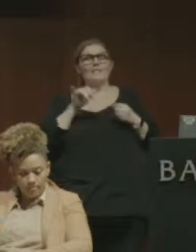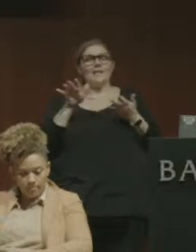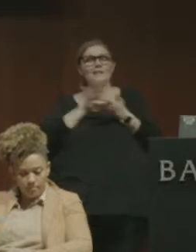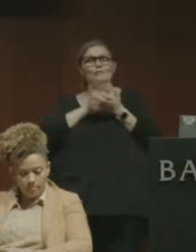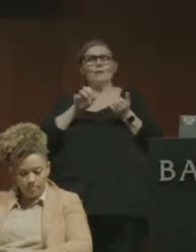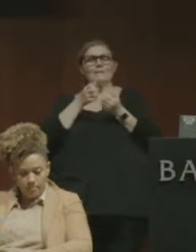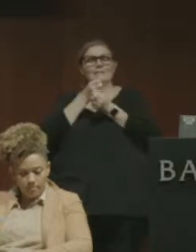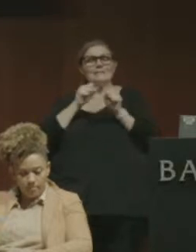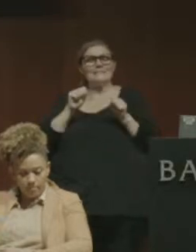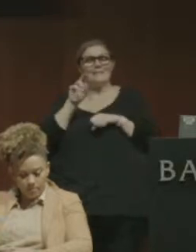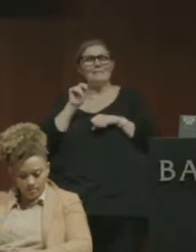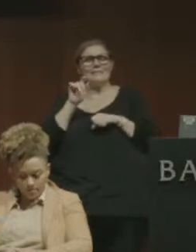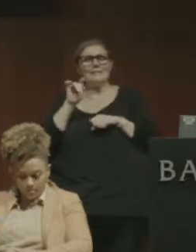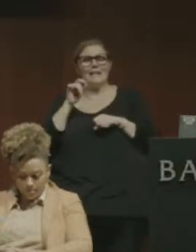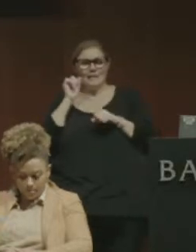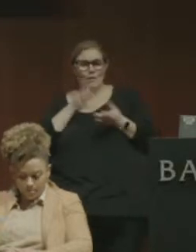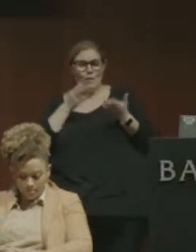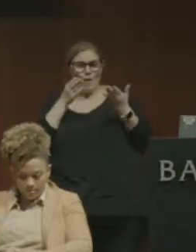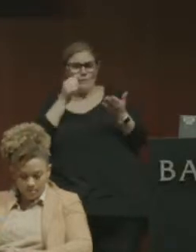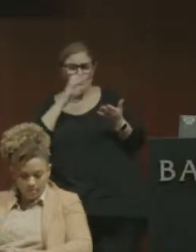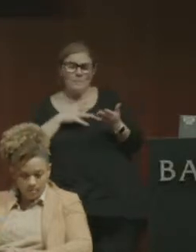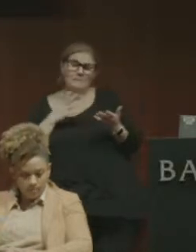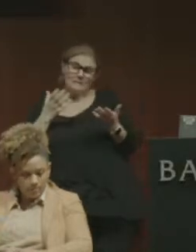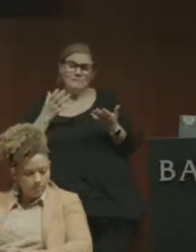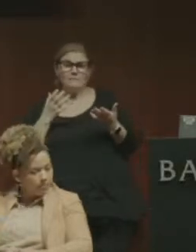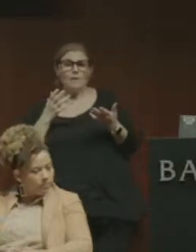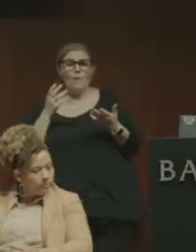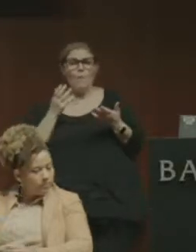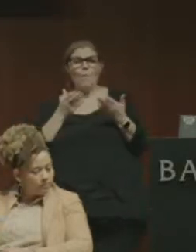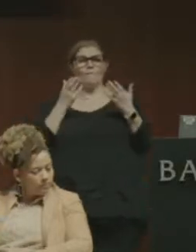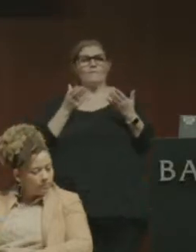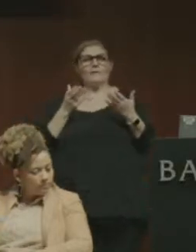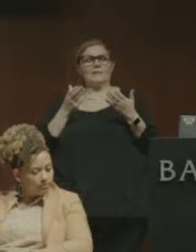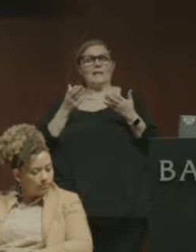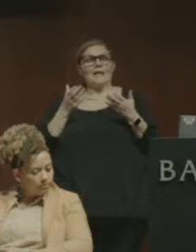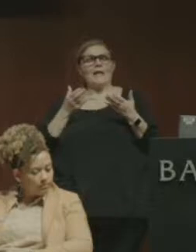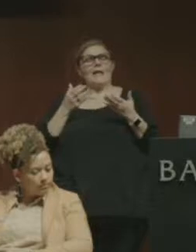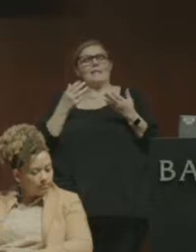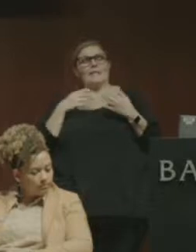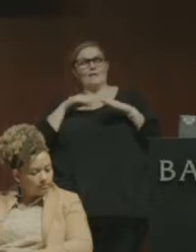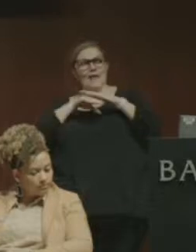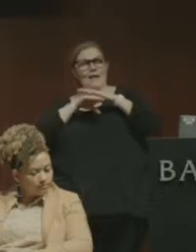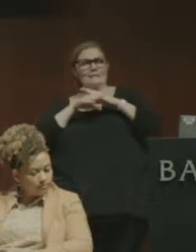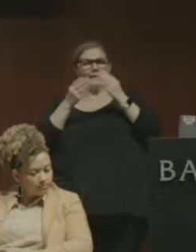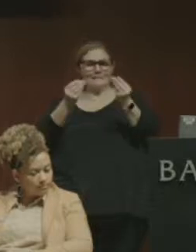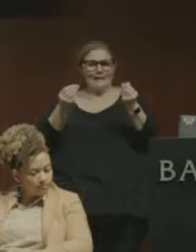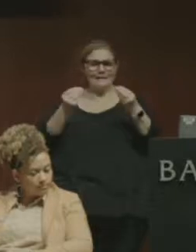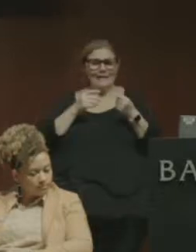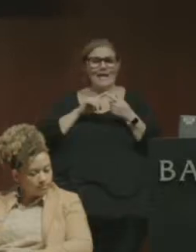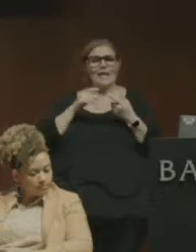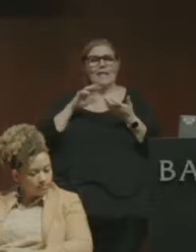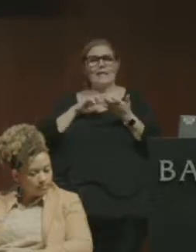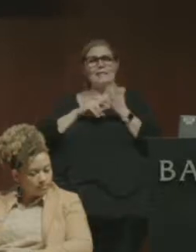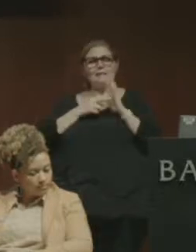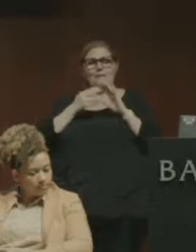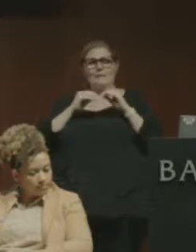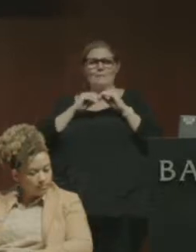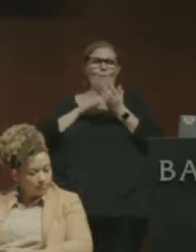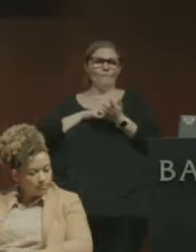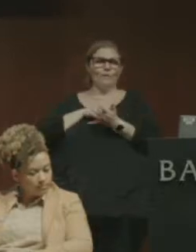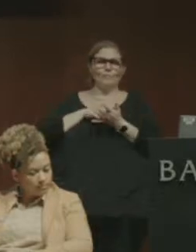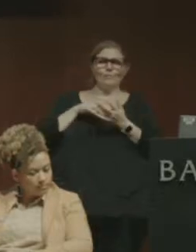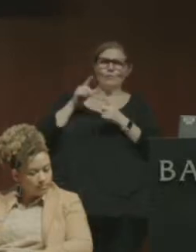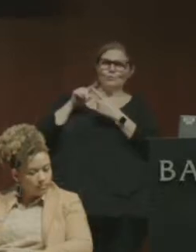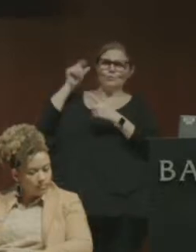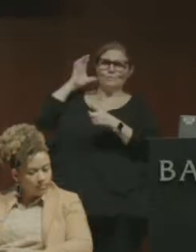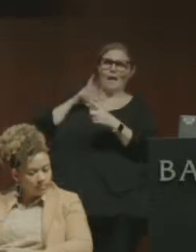safety nets that offered women many ways that they could access land made them more vulnerable to